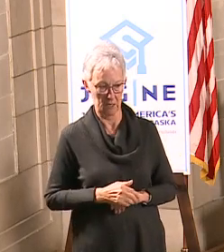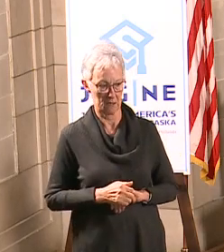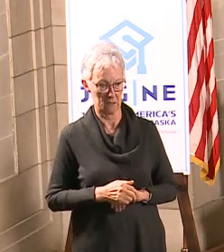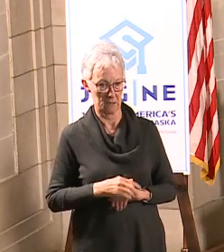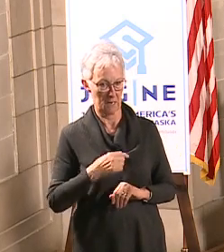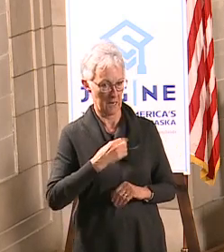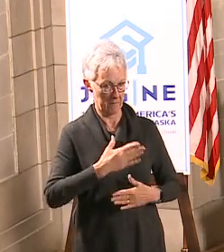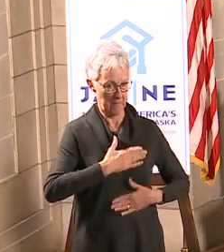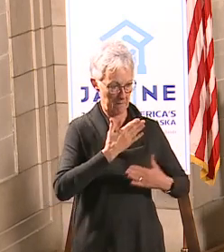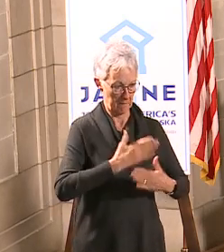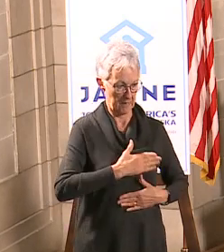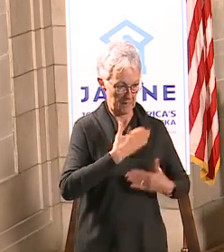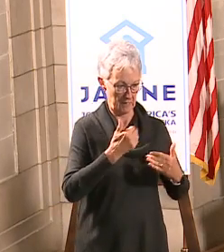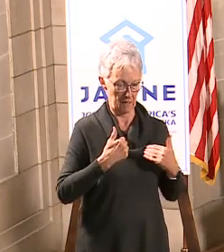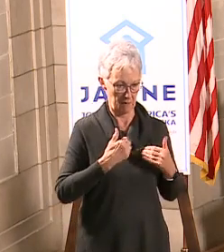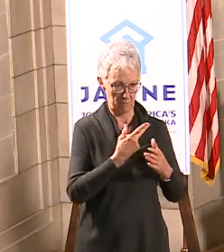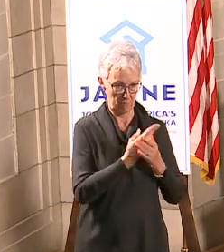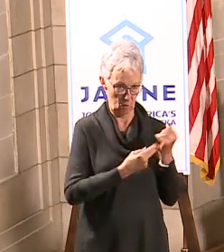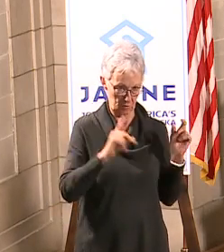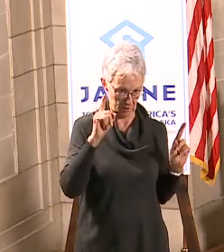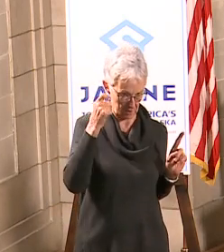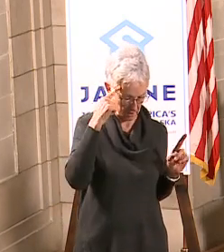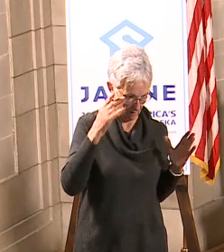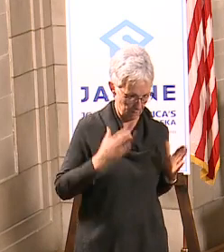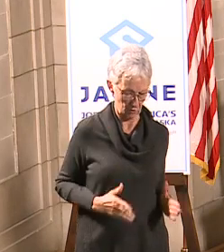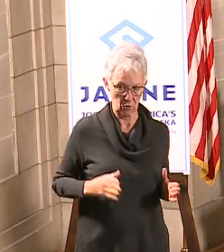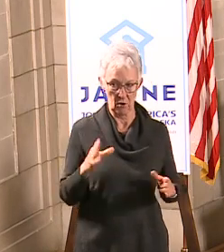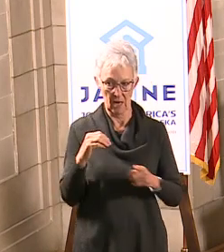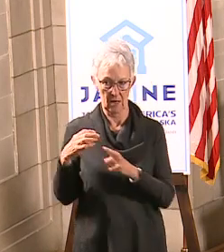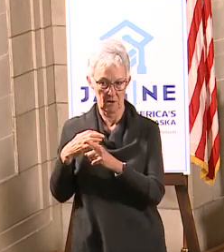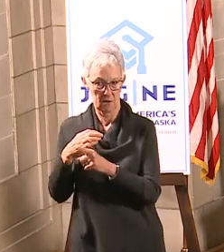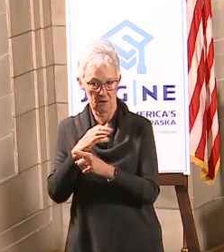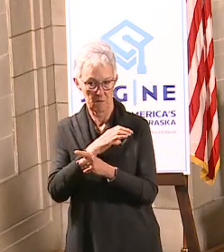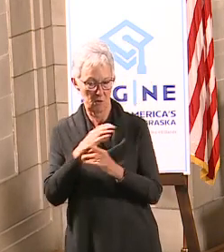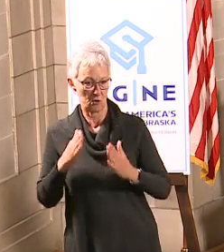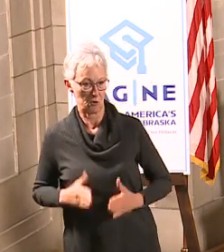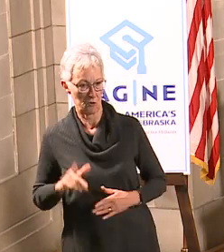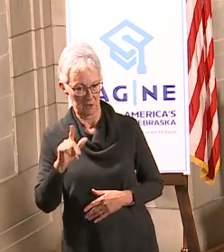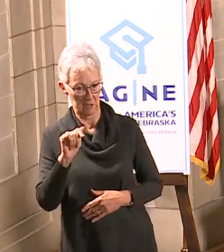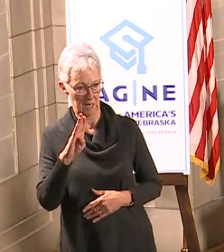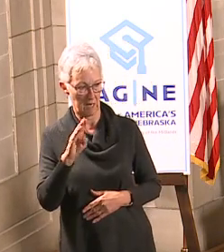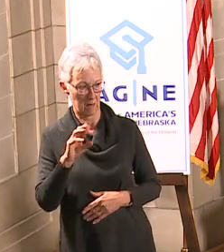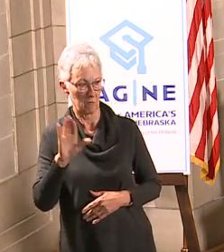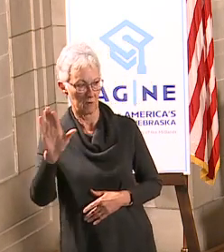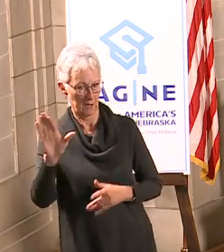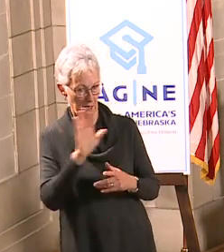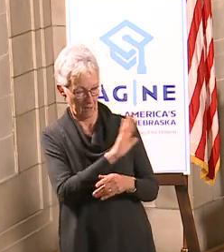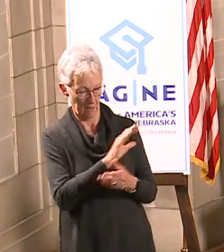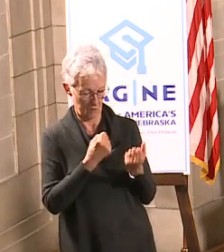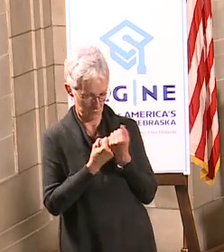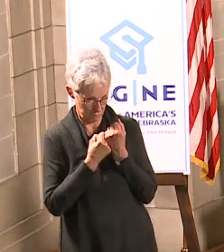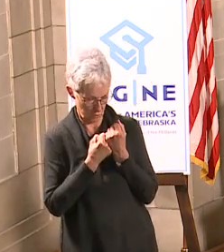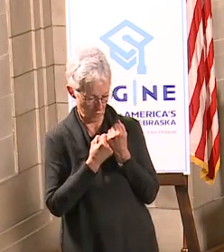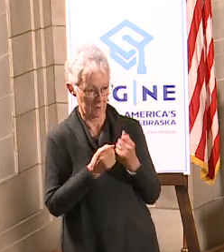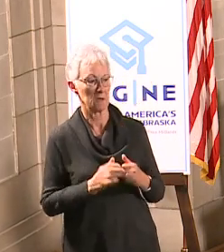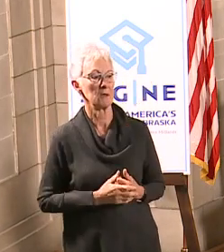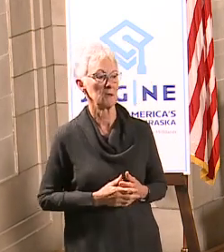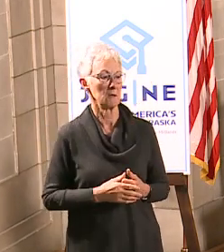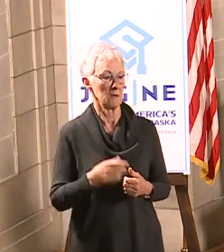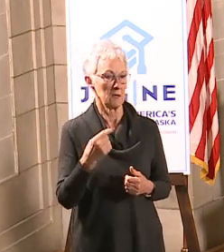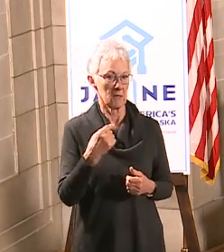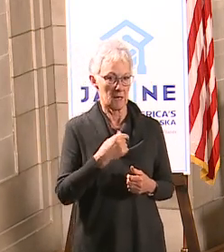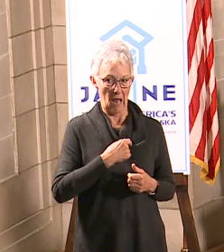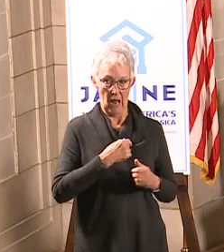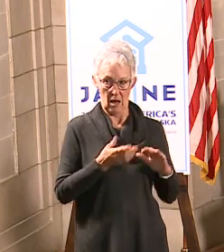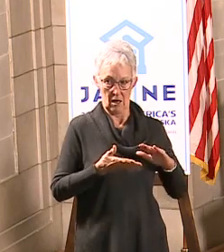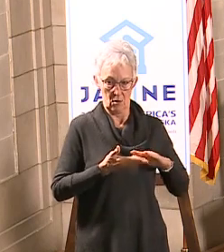both the governor's and the commissioner's support to establish and grow Jobs for America's Graduates. As the governor mentioned, Iowa JAG operated the program